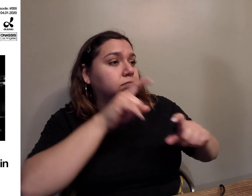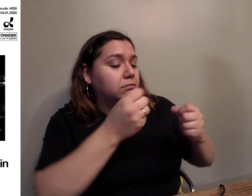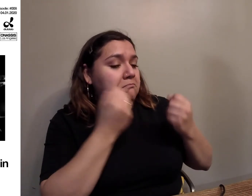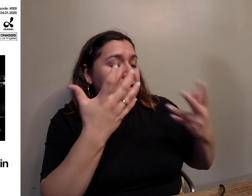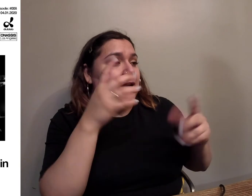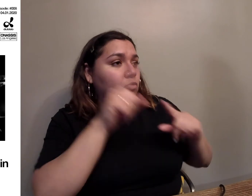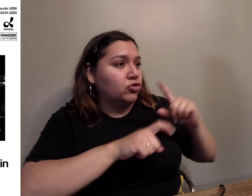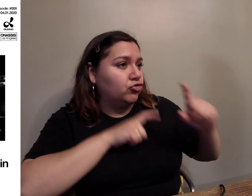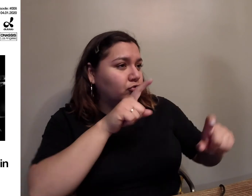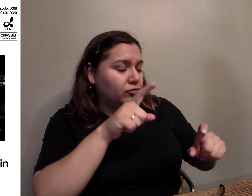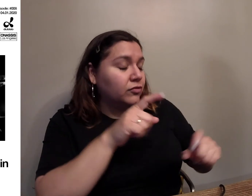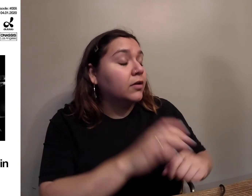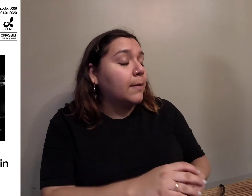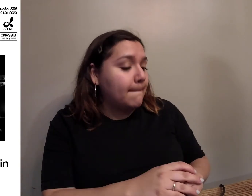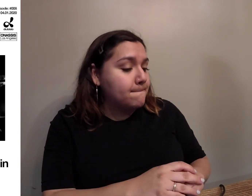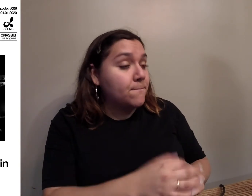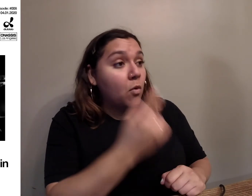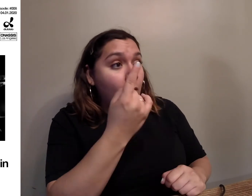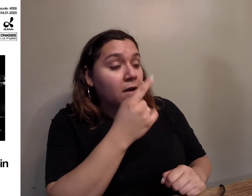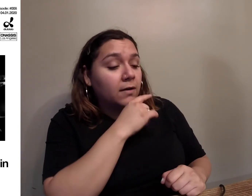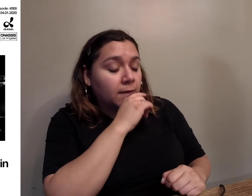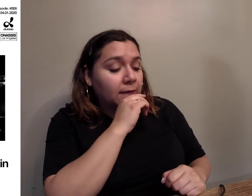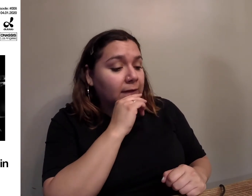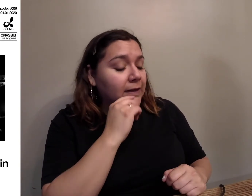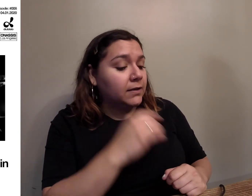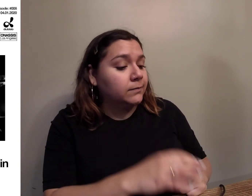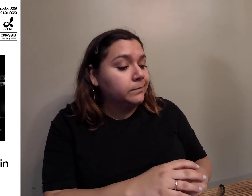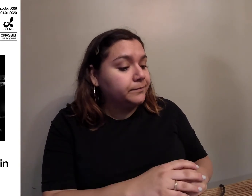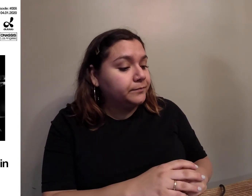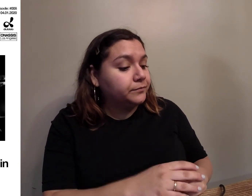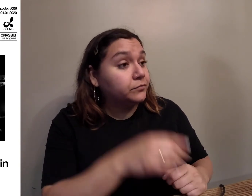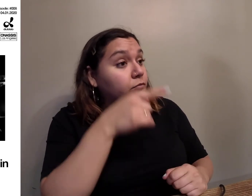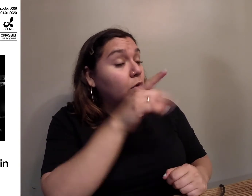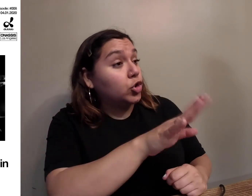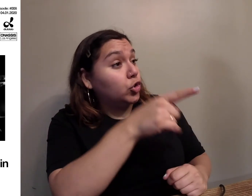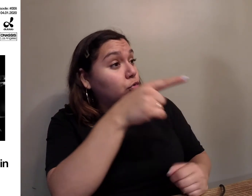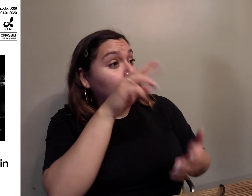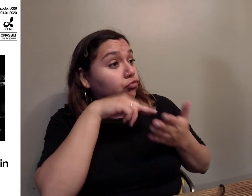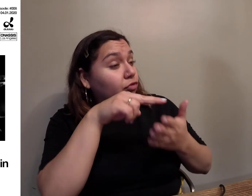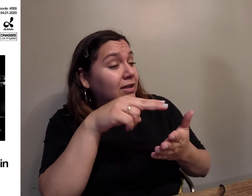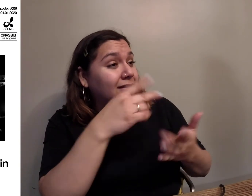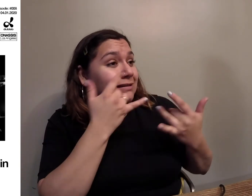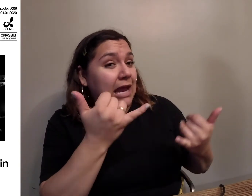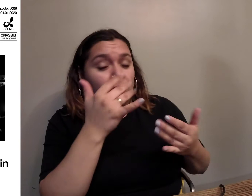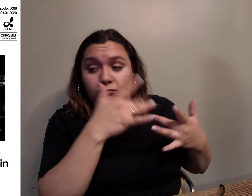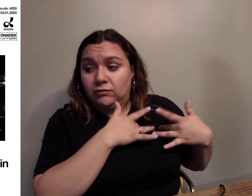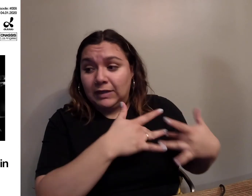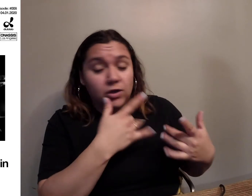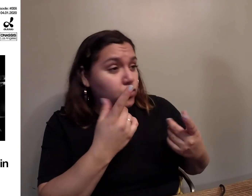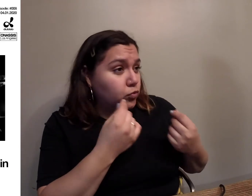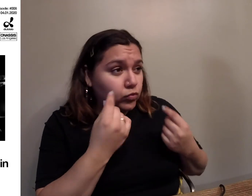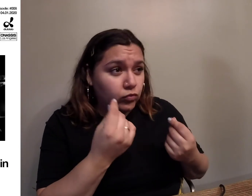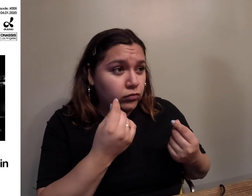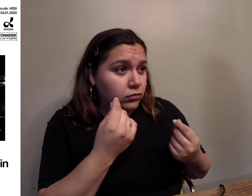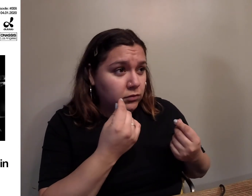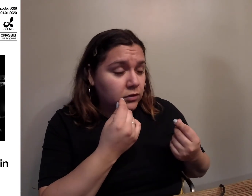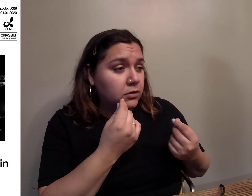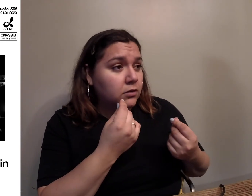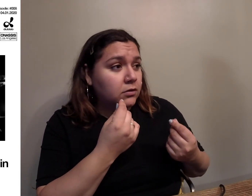questions to ask you. One of them would be, what are your reading patterns now? And I imagine, you